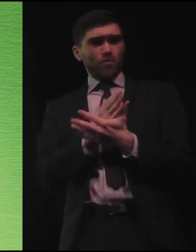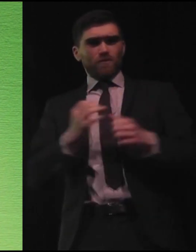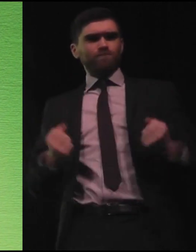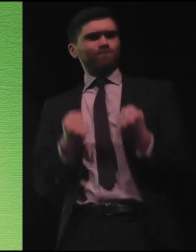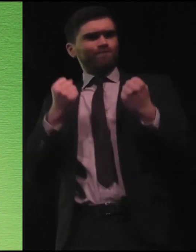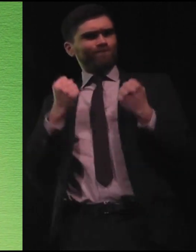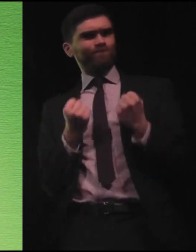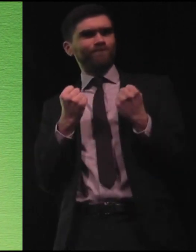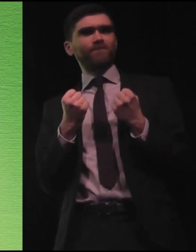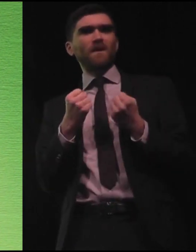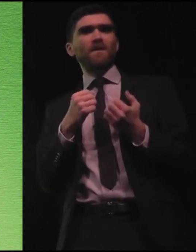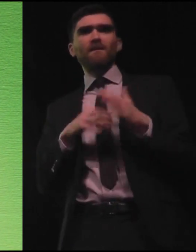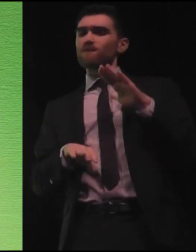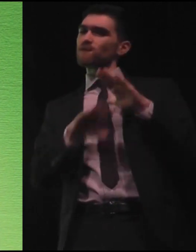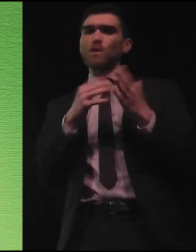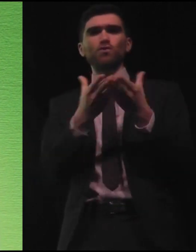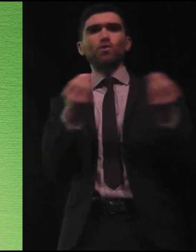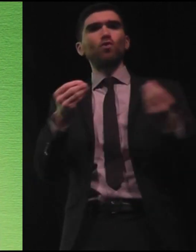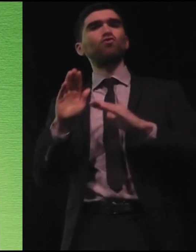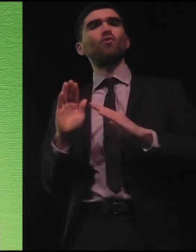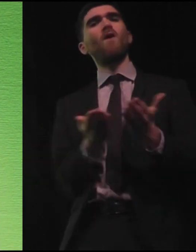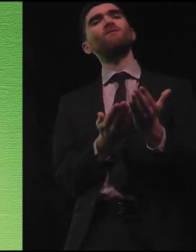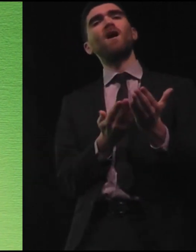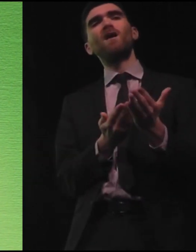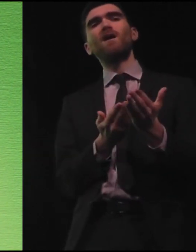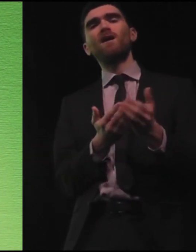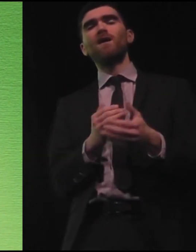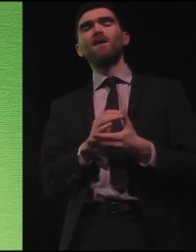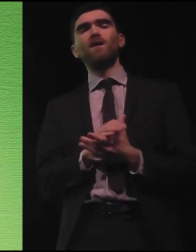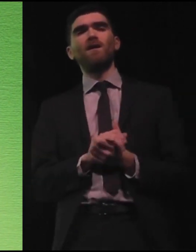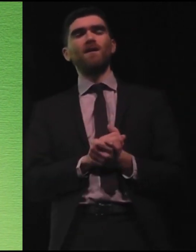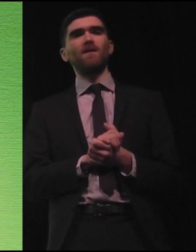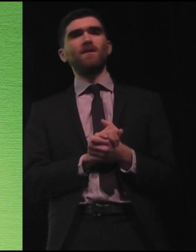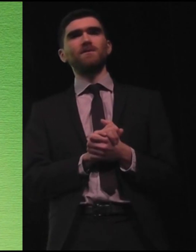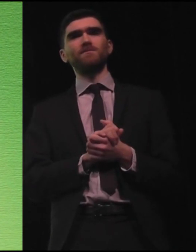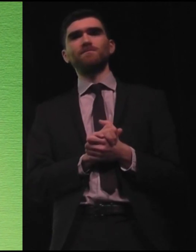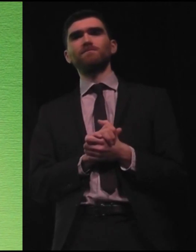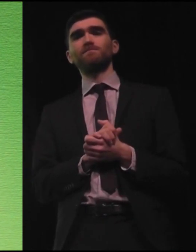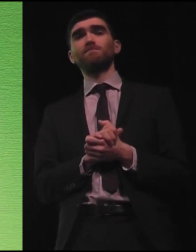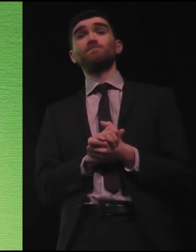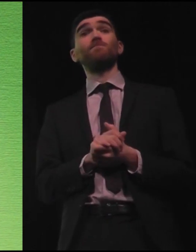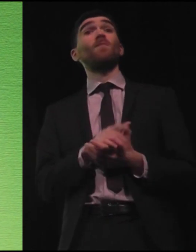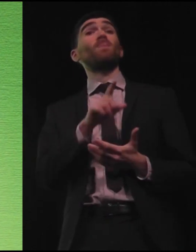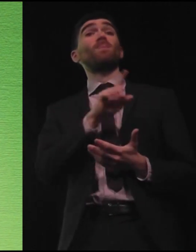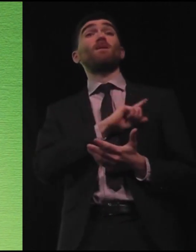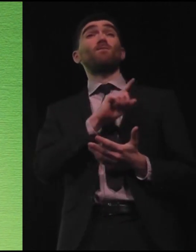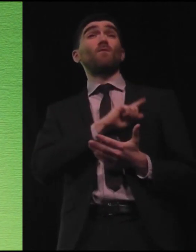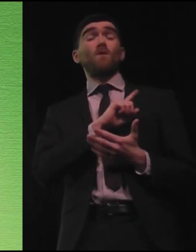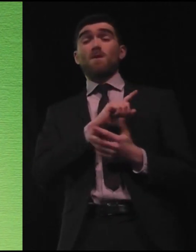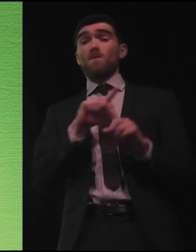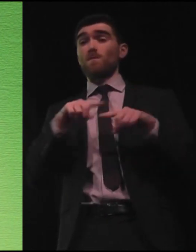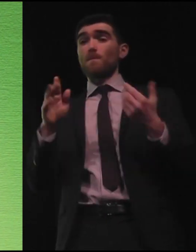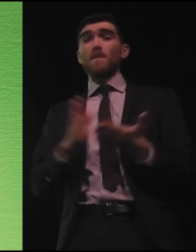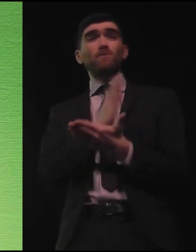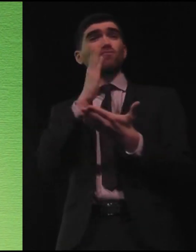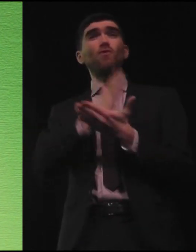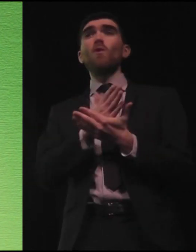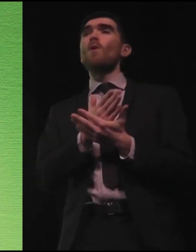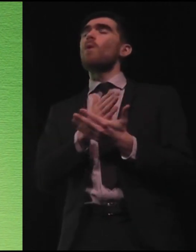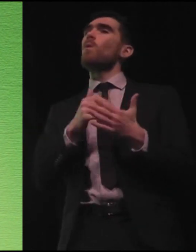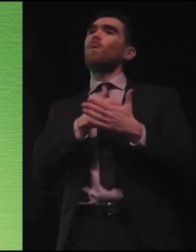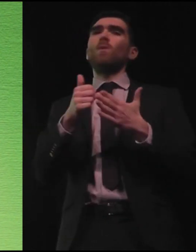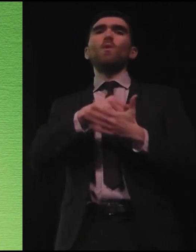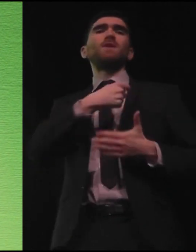Why we will always be bold in our policies and be honest about who's going to foot the bill. That is why today I